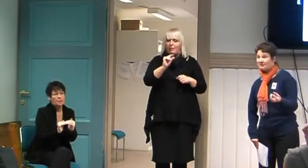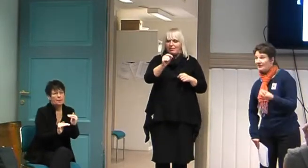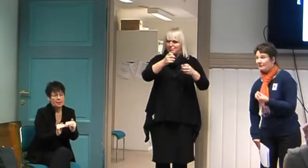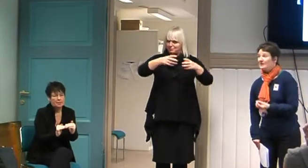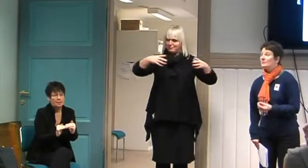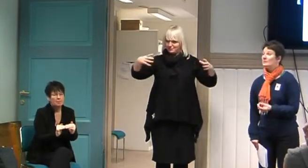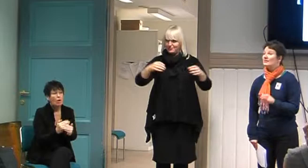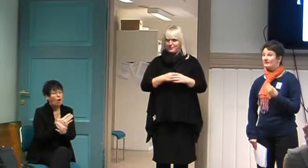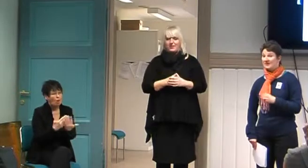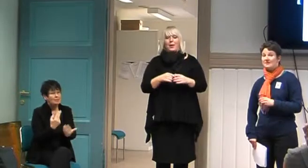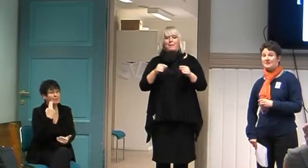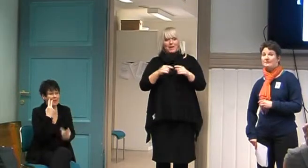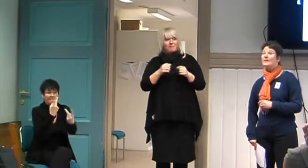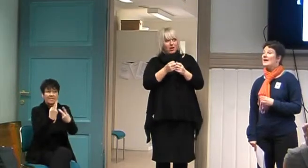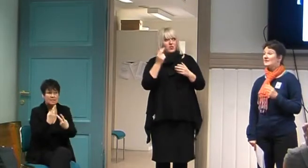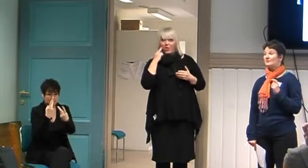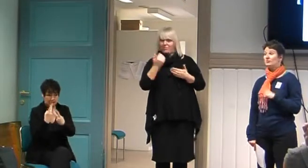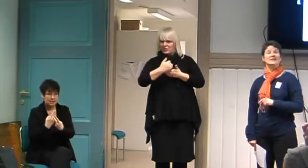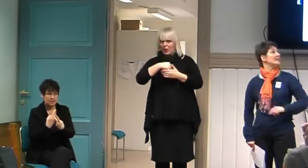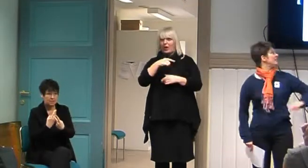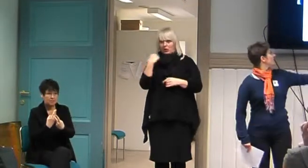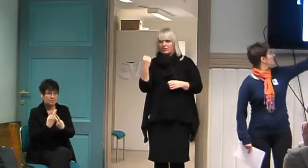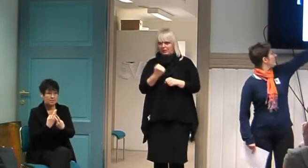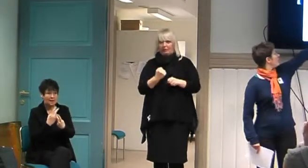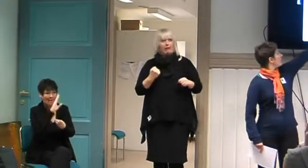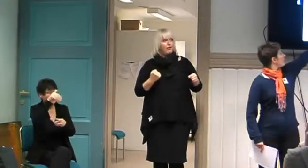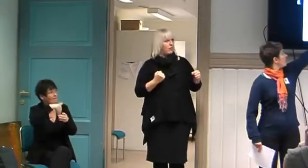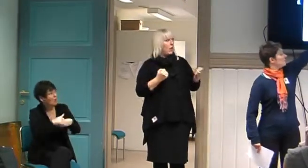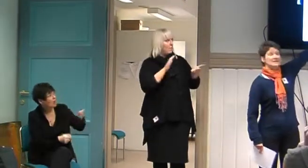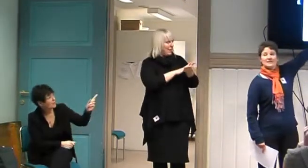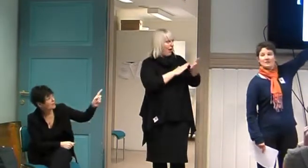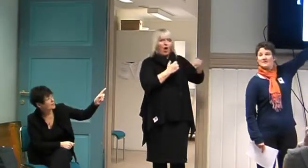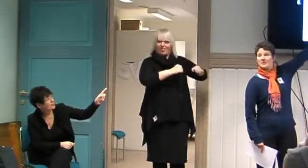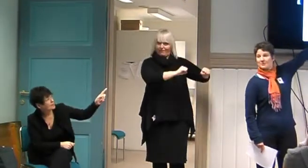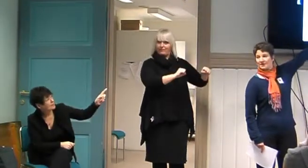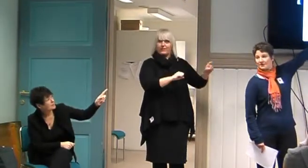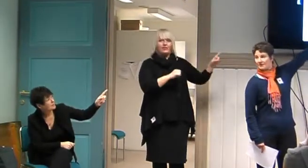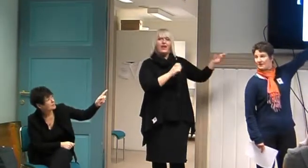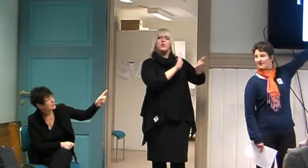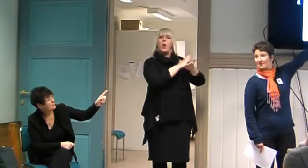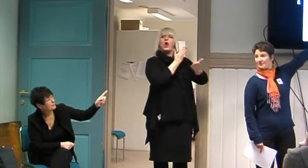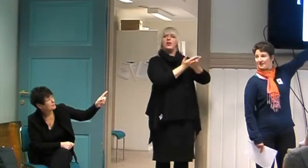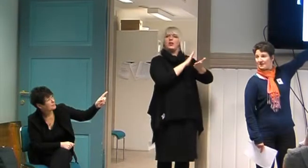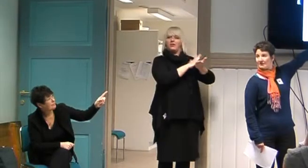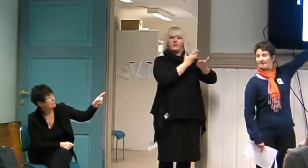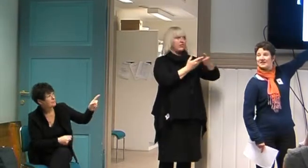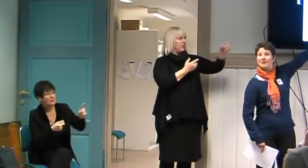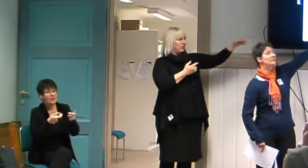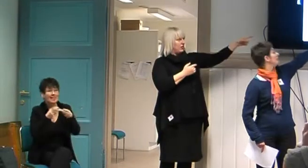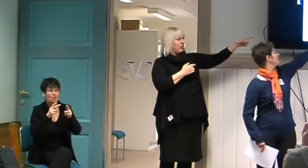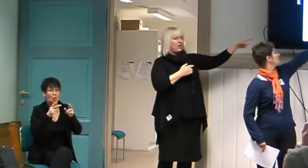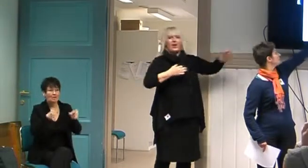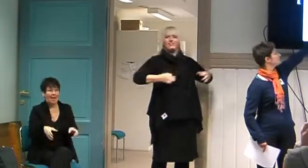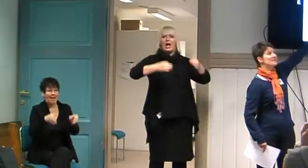a lot of deaf people visiting and joining in. This is our interpreter interpreting at the Tower